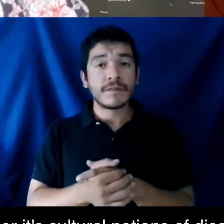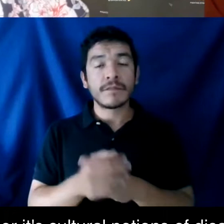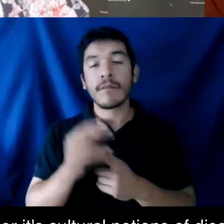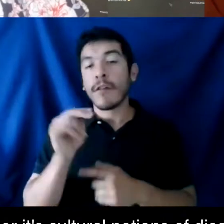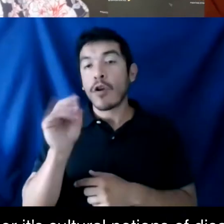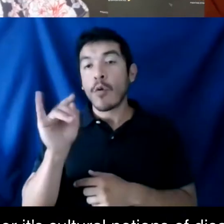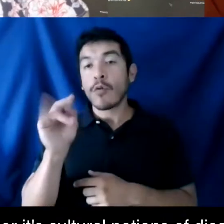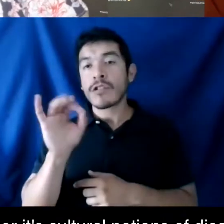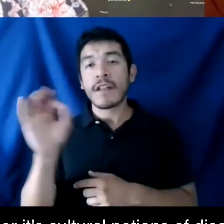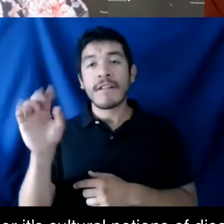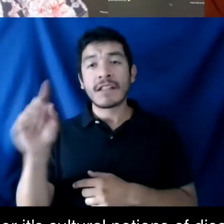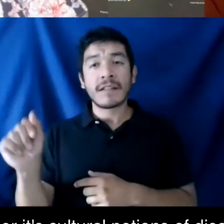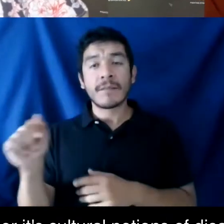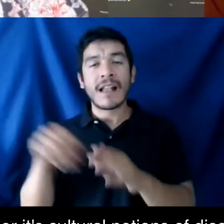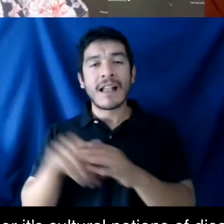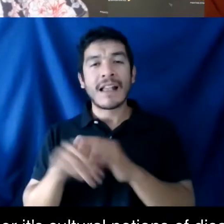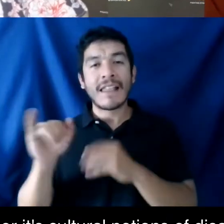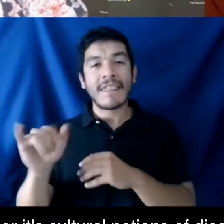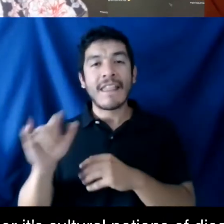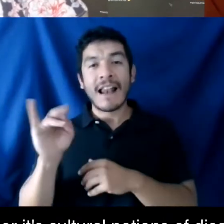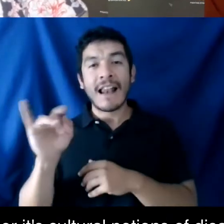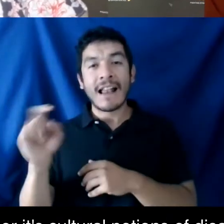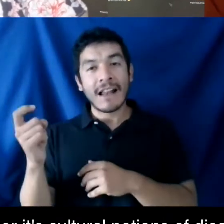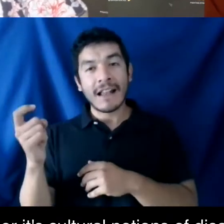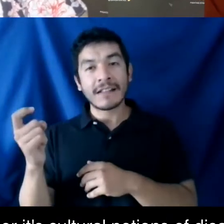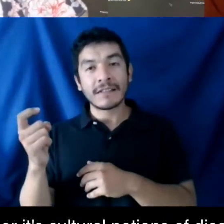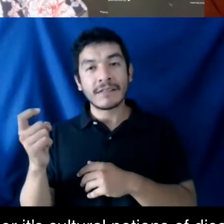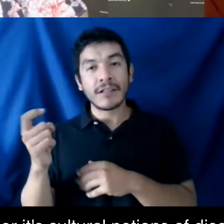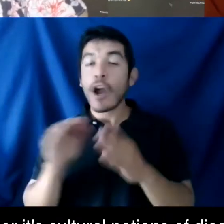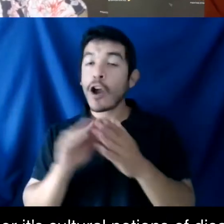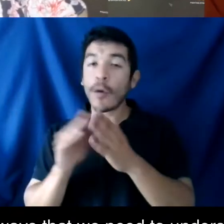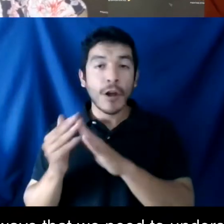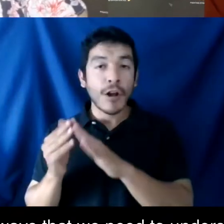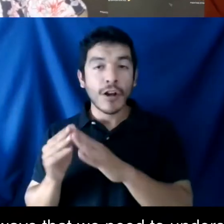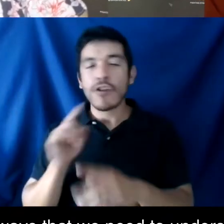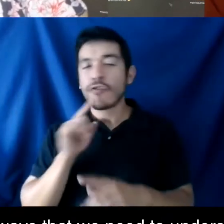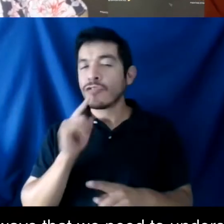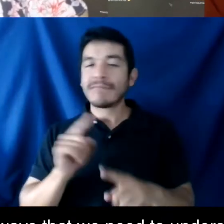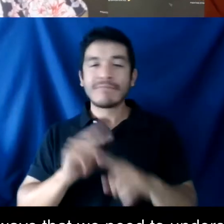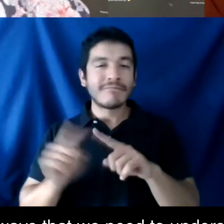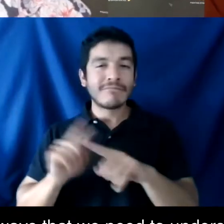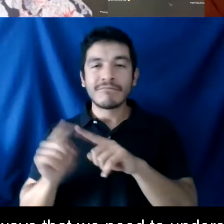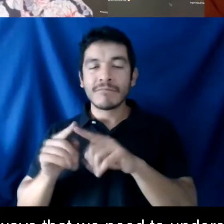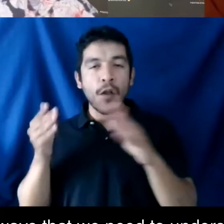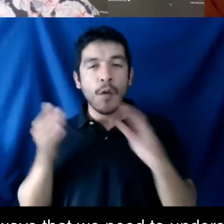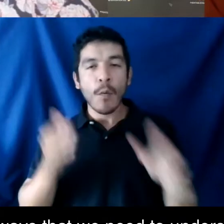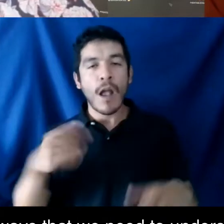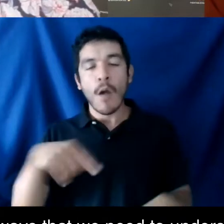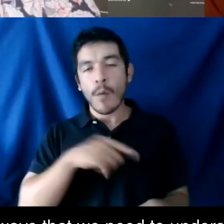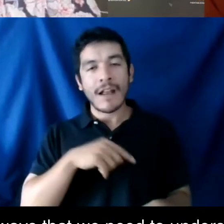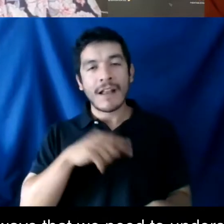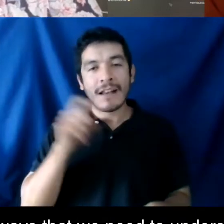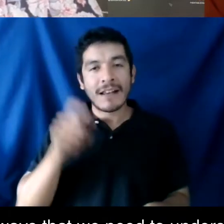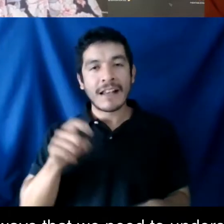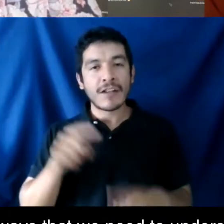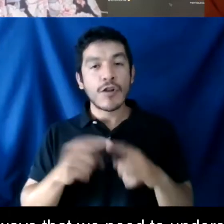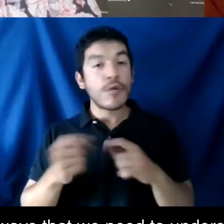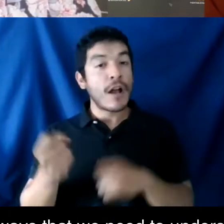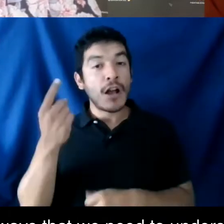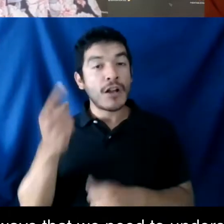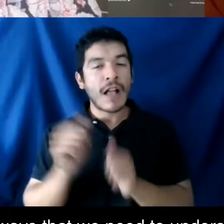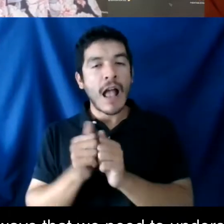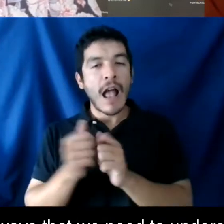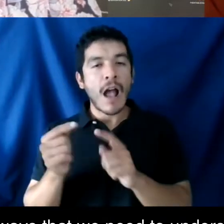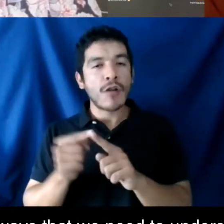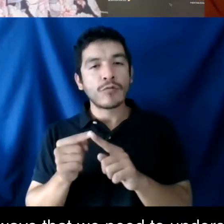notions of disability within the Latinx community. I mean, there's a variety of ways that we need to understand how